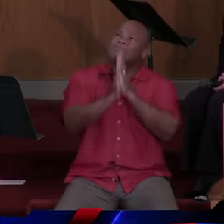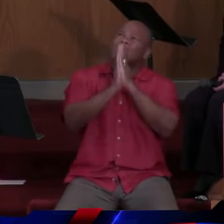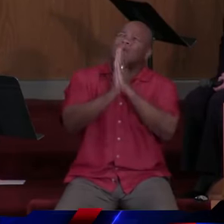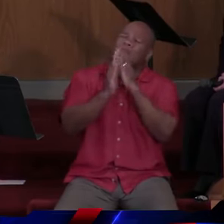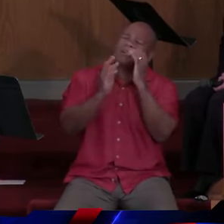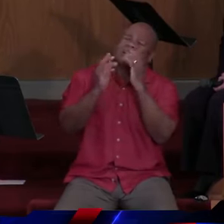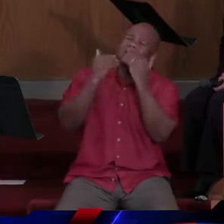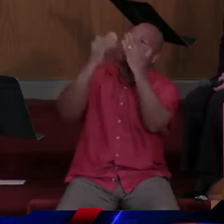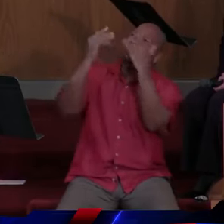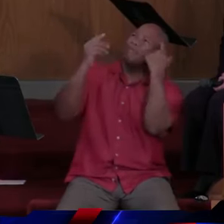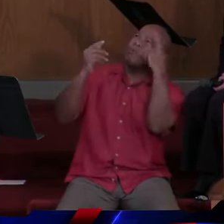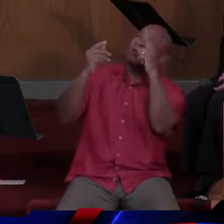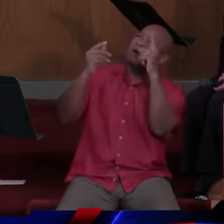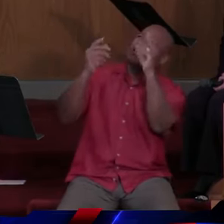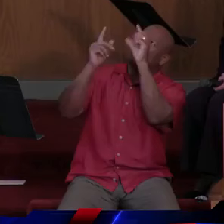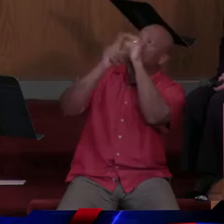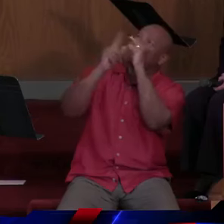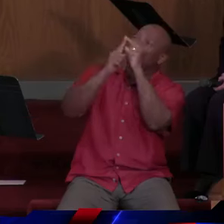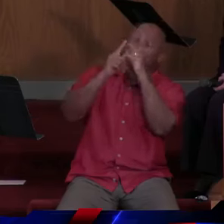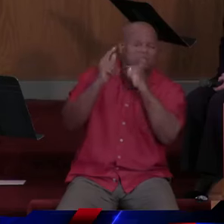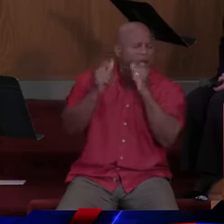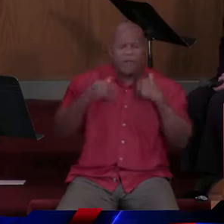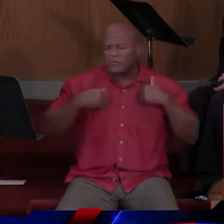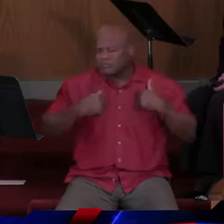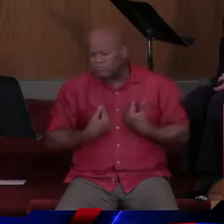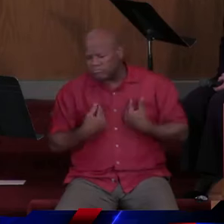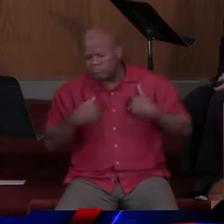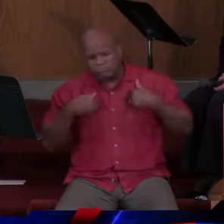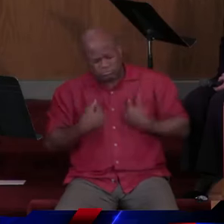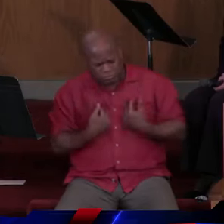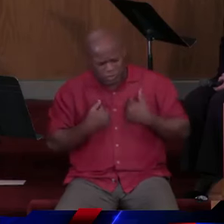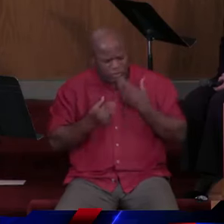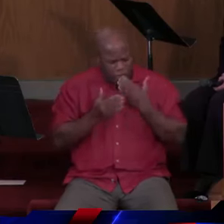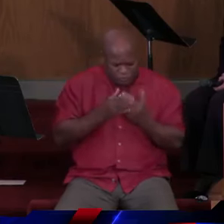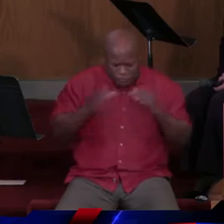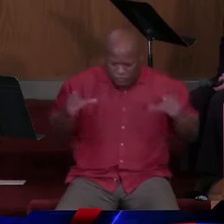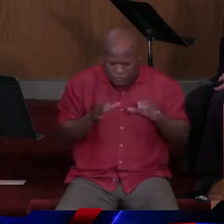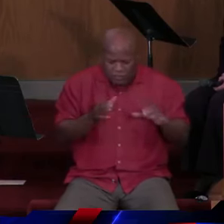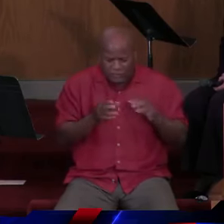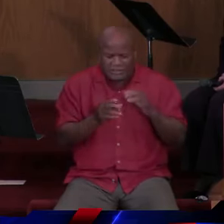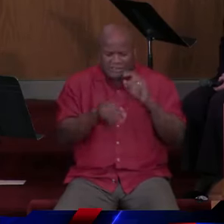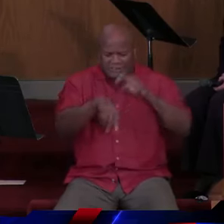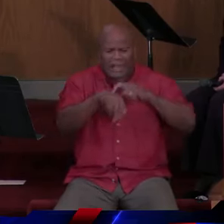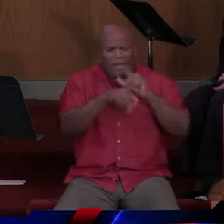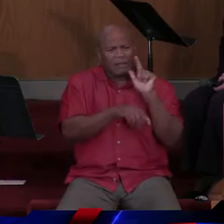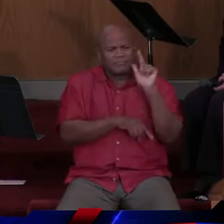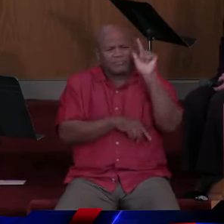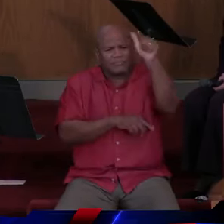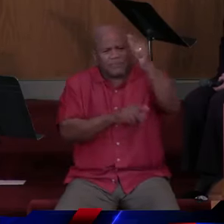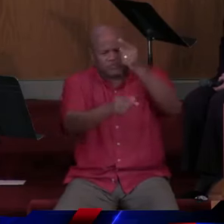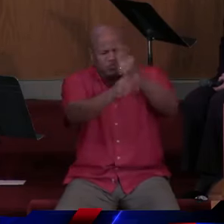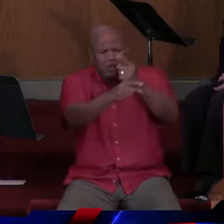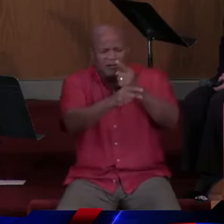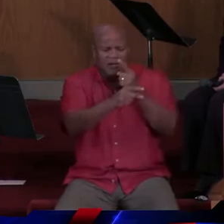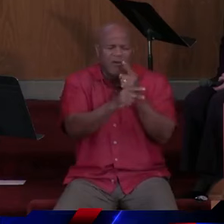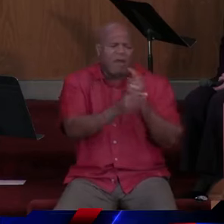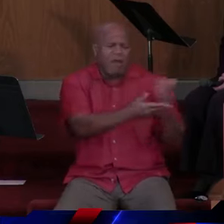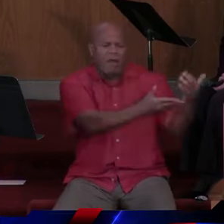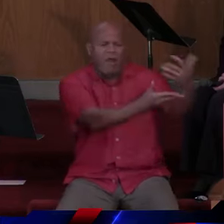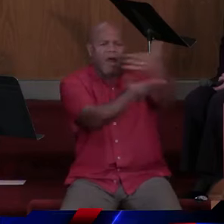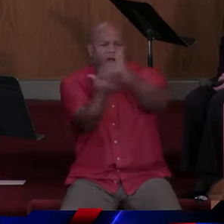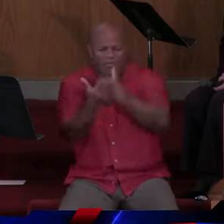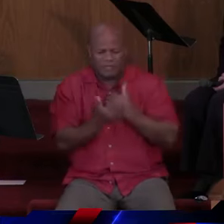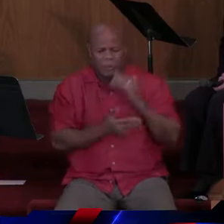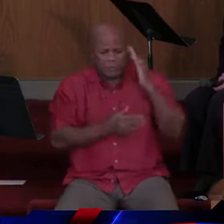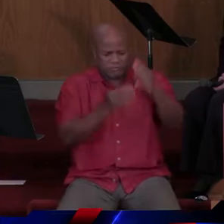says, do not become weary in well-doing, for in due season we will reap a harvest, God. So for us, God, that